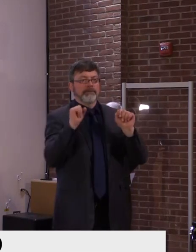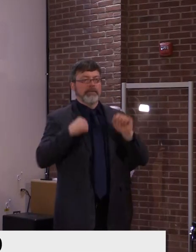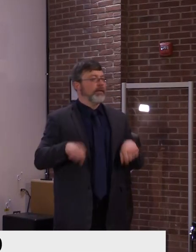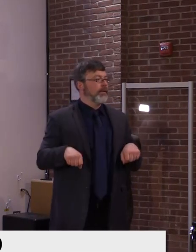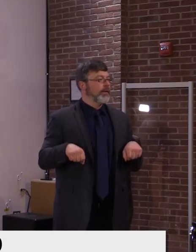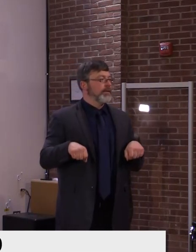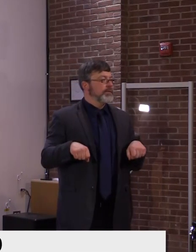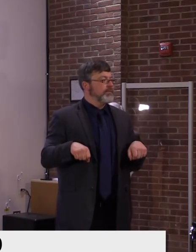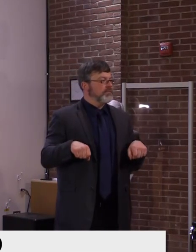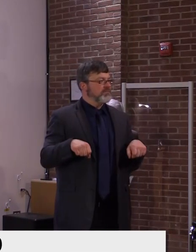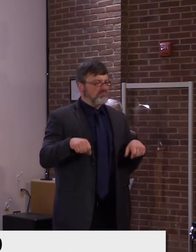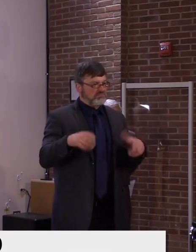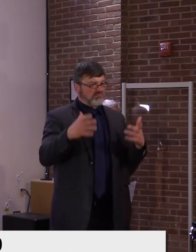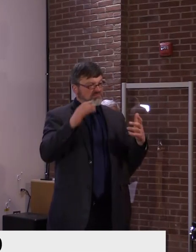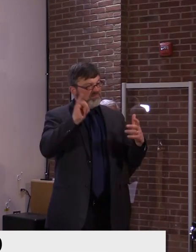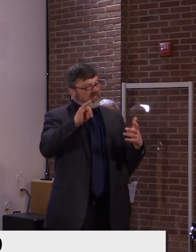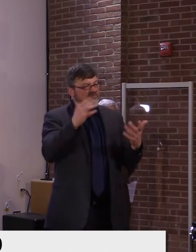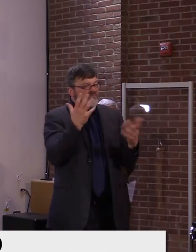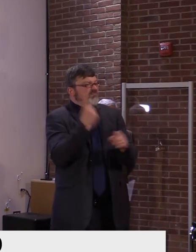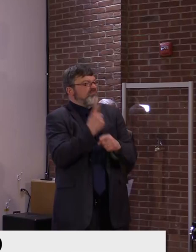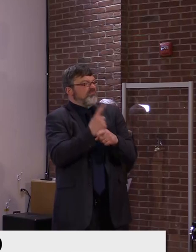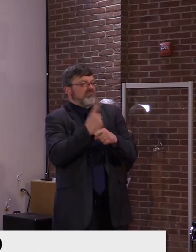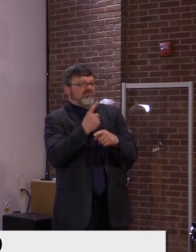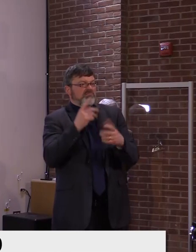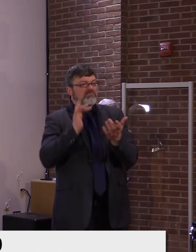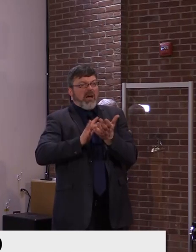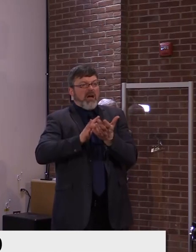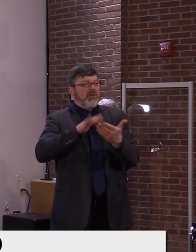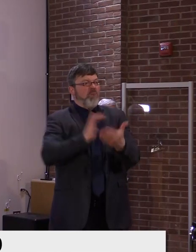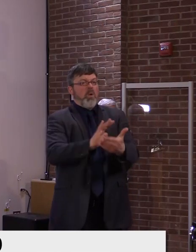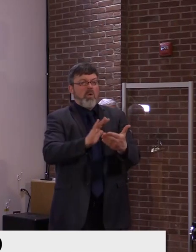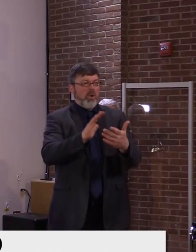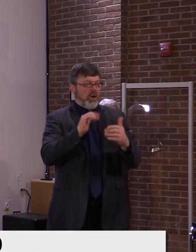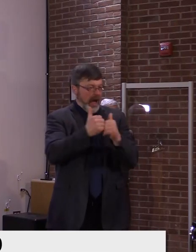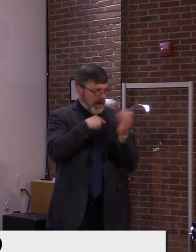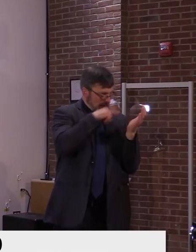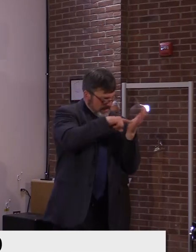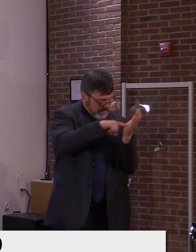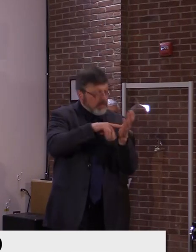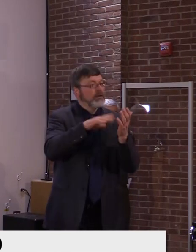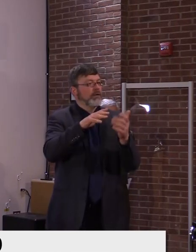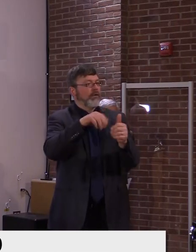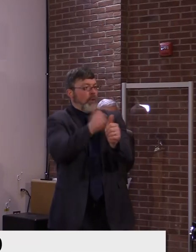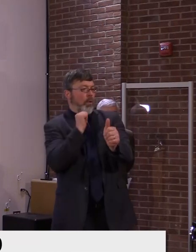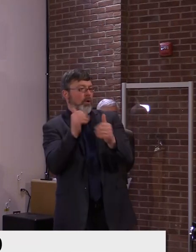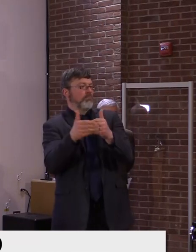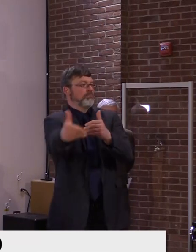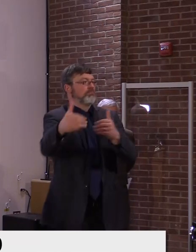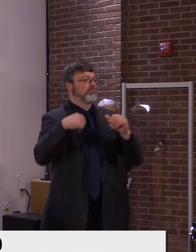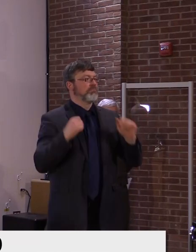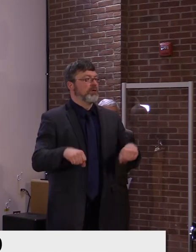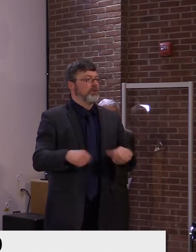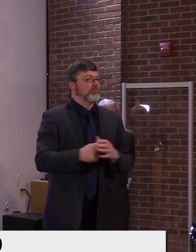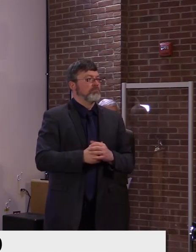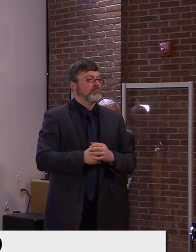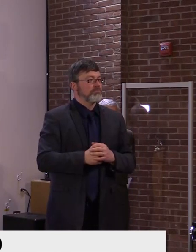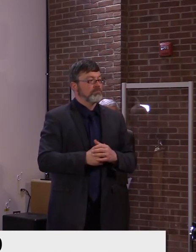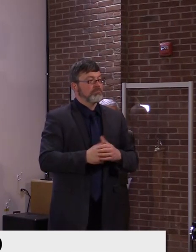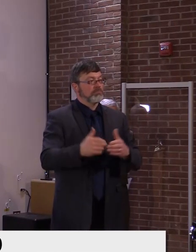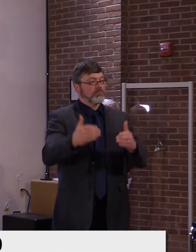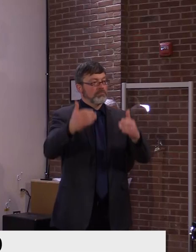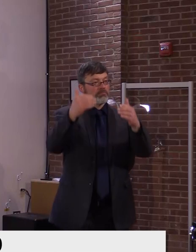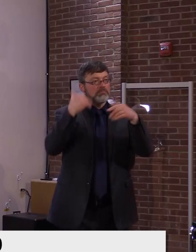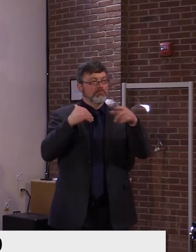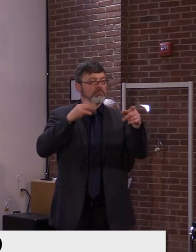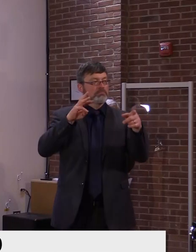traditional blood clots. So I have one quick follow-up then. You, as we know right now, it's about a 1 in a million chance